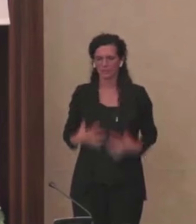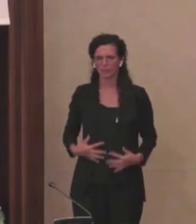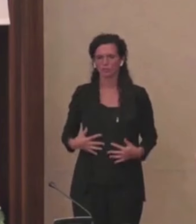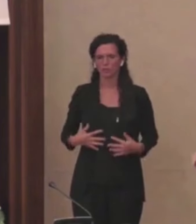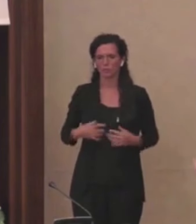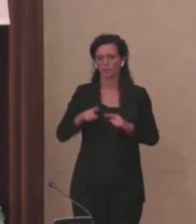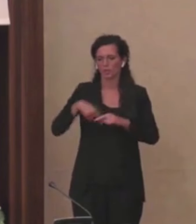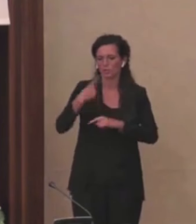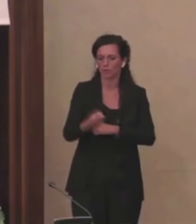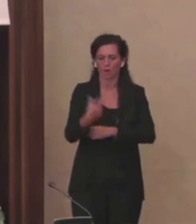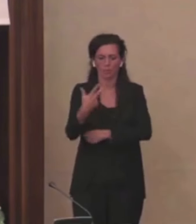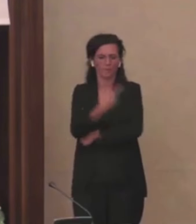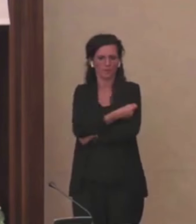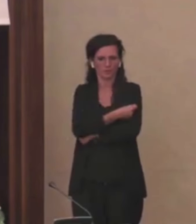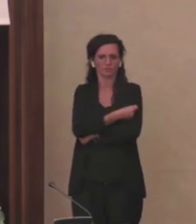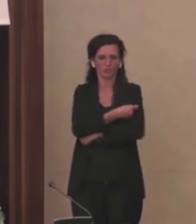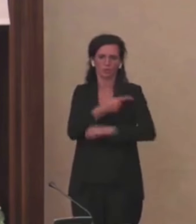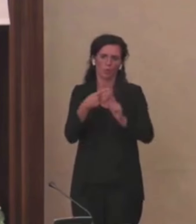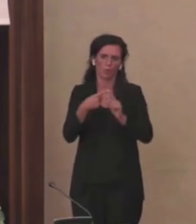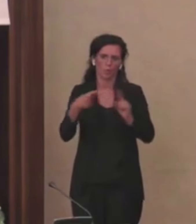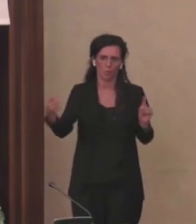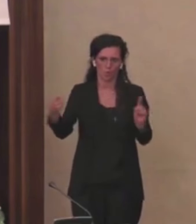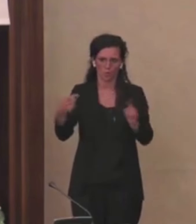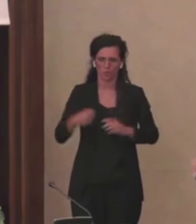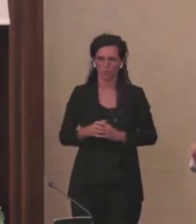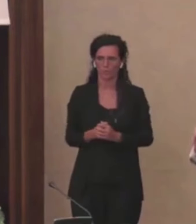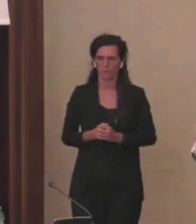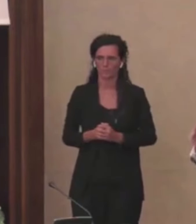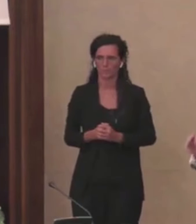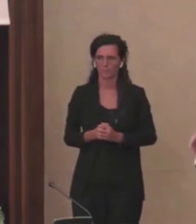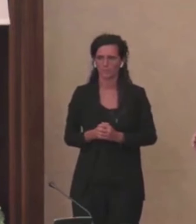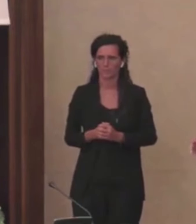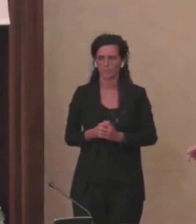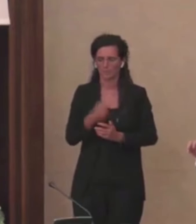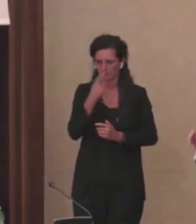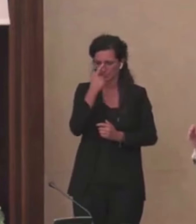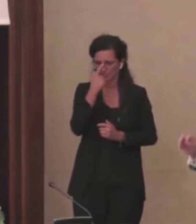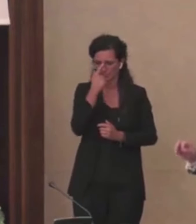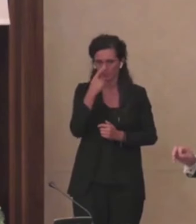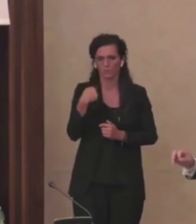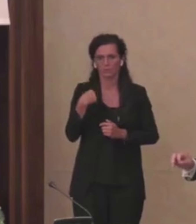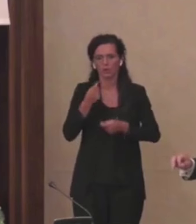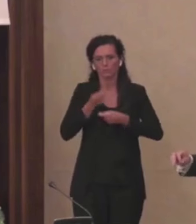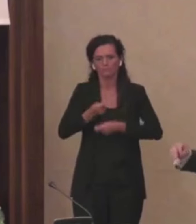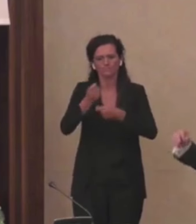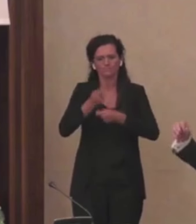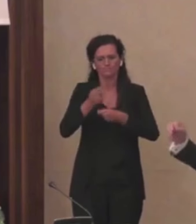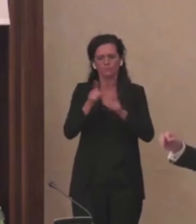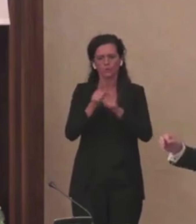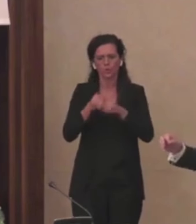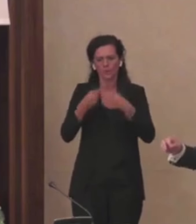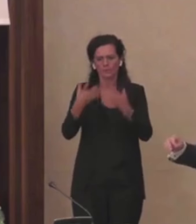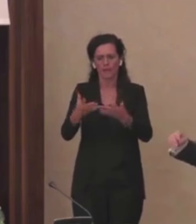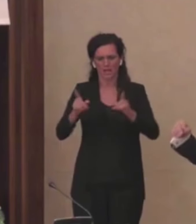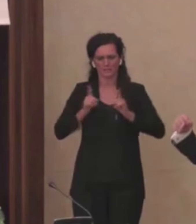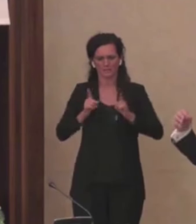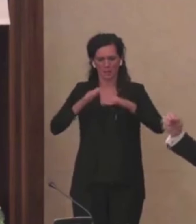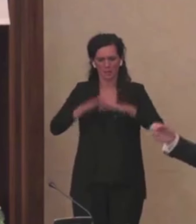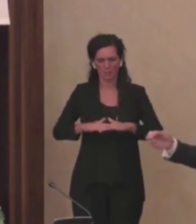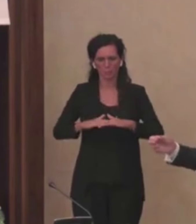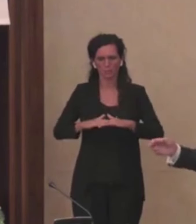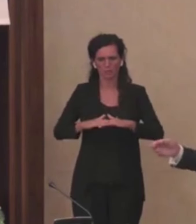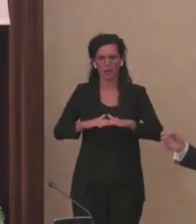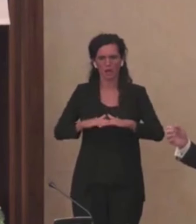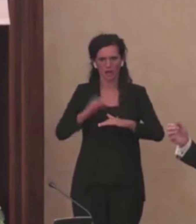even though they've never been infected. Okay? There's a similar mechanism in Lyme. There's a similar mechanism in